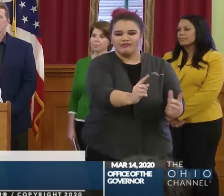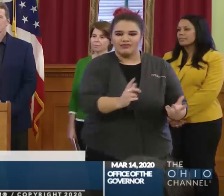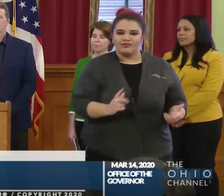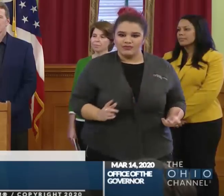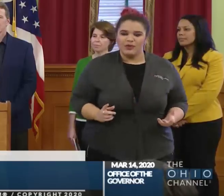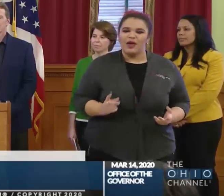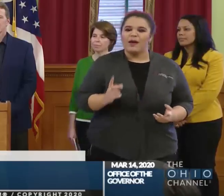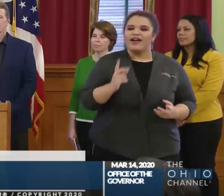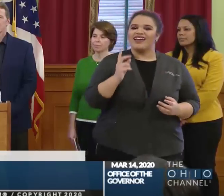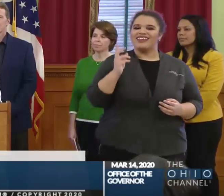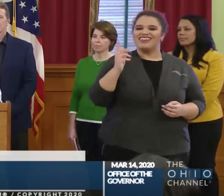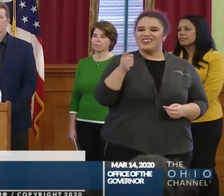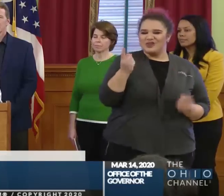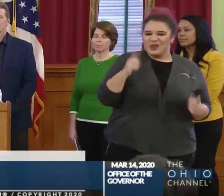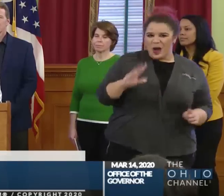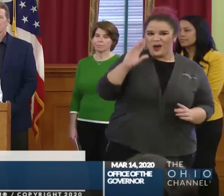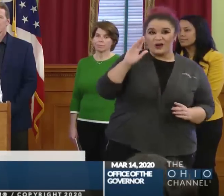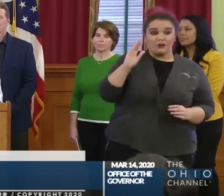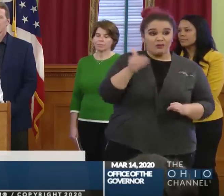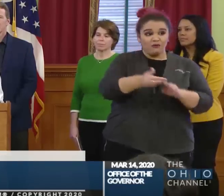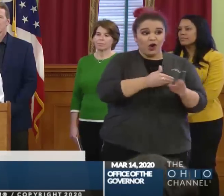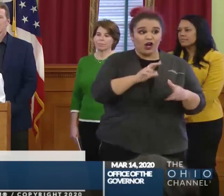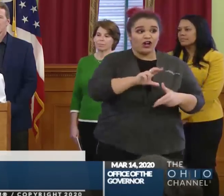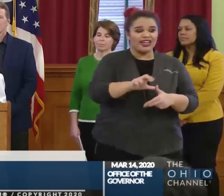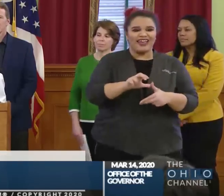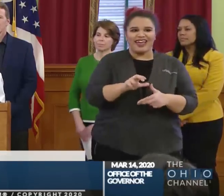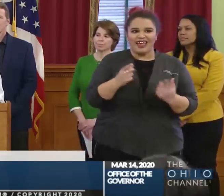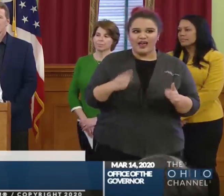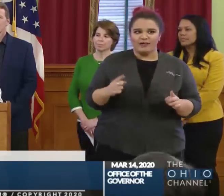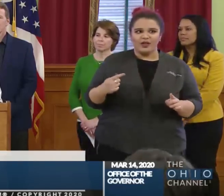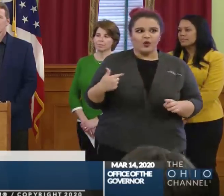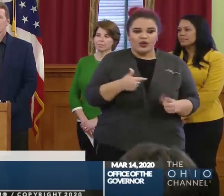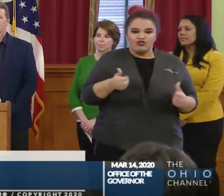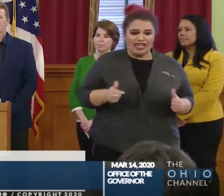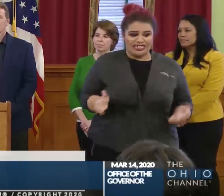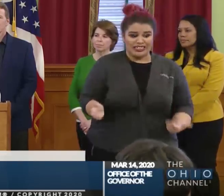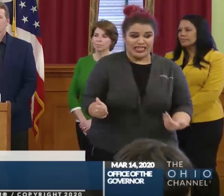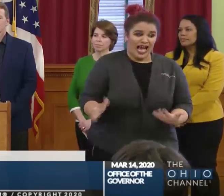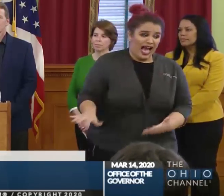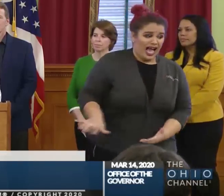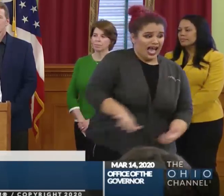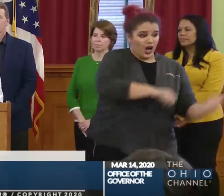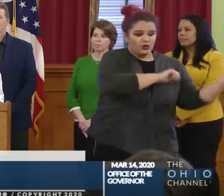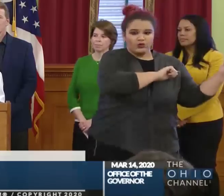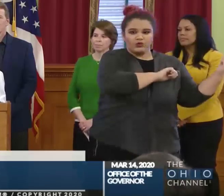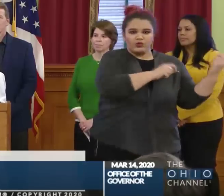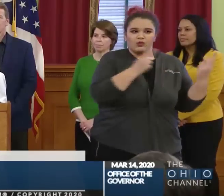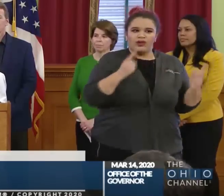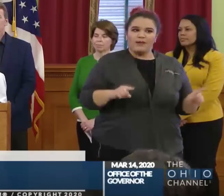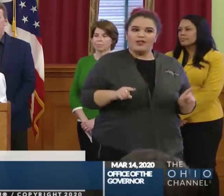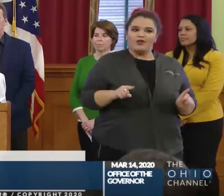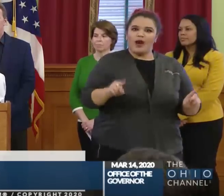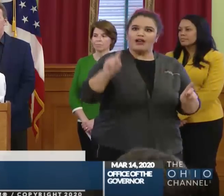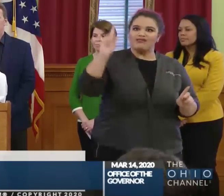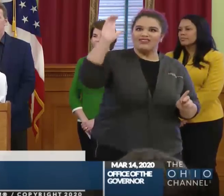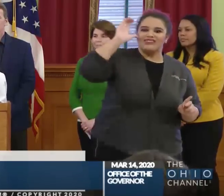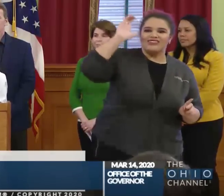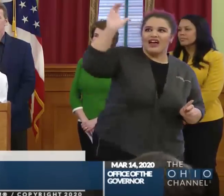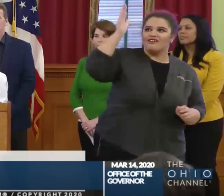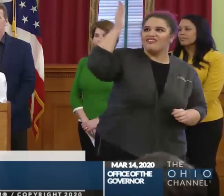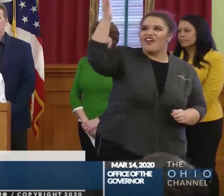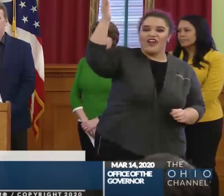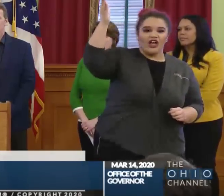very chaotic to try to do it in the middle of the storm. And so we're getting a little bit of the rain, and the rain's getting a little heavier. And so we're